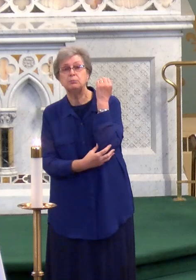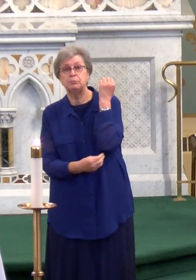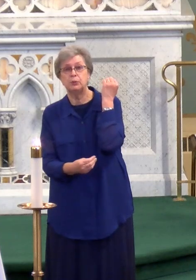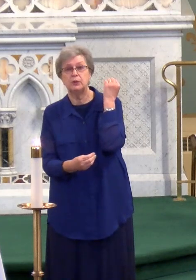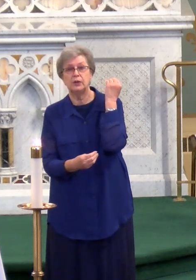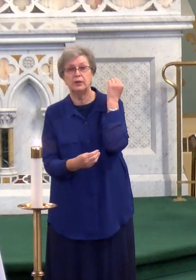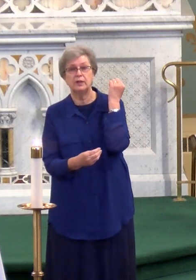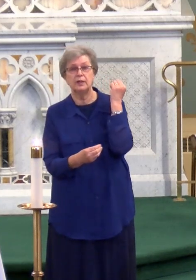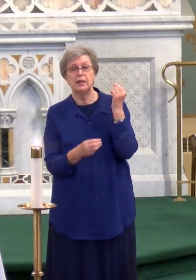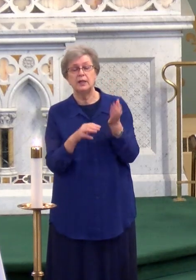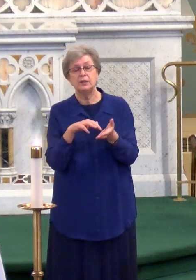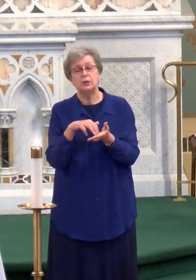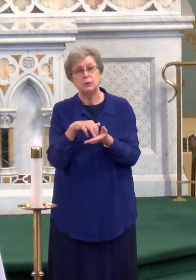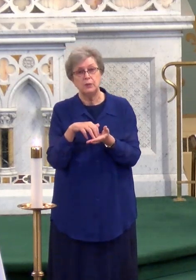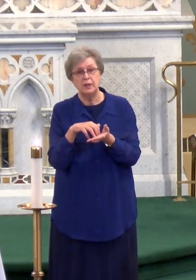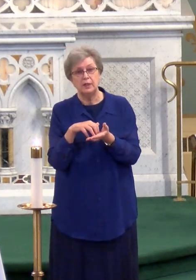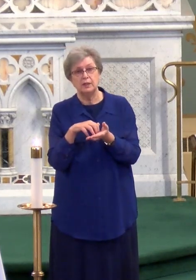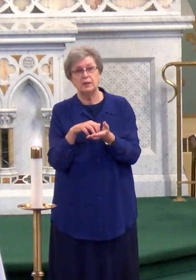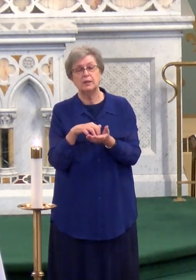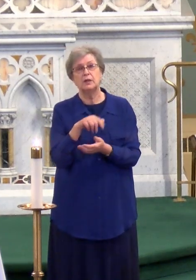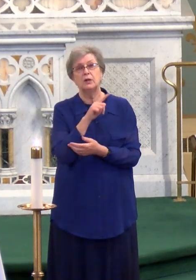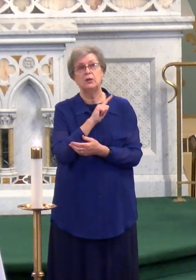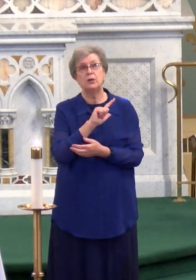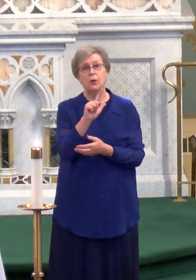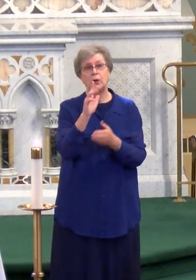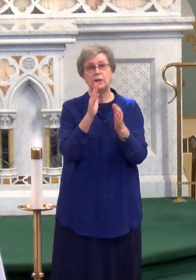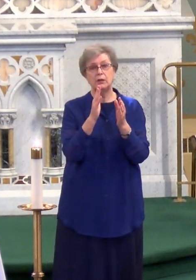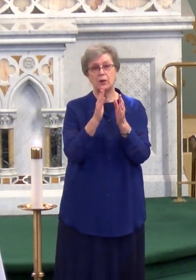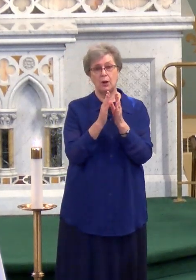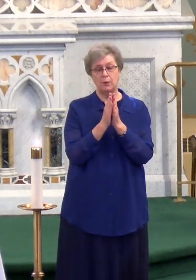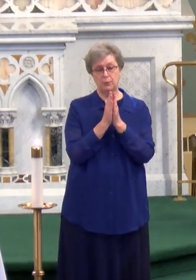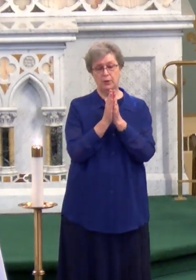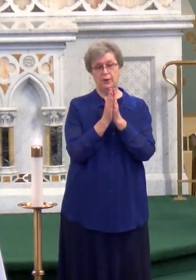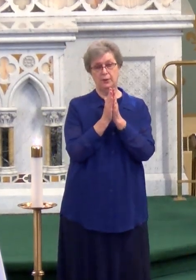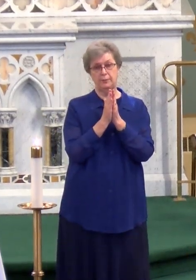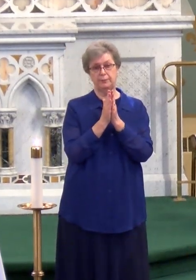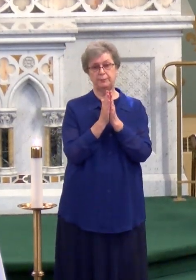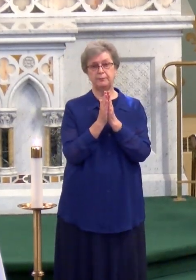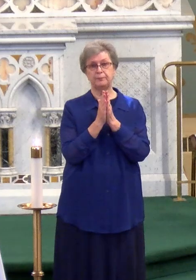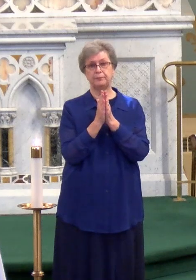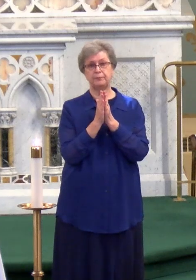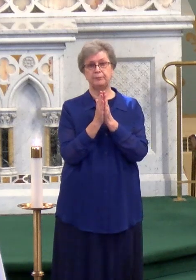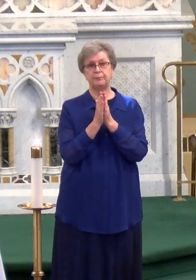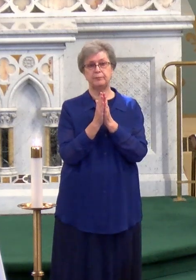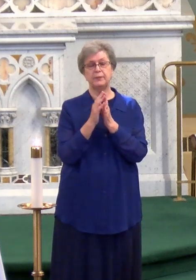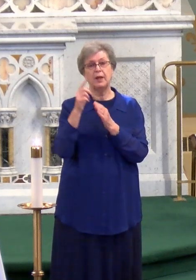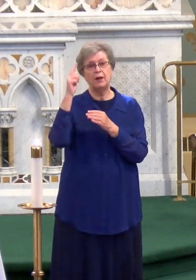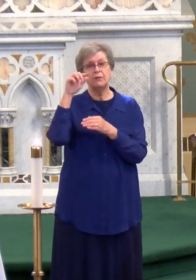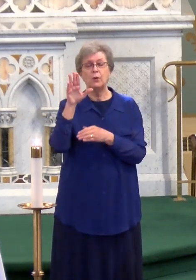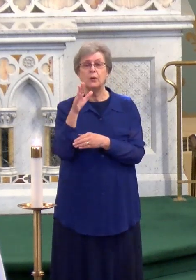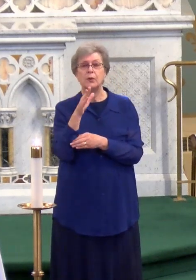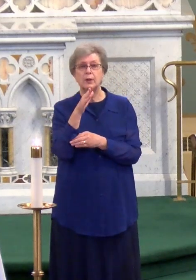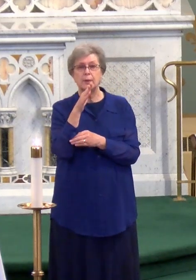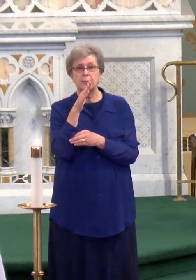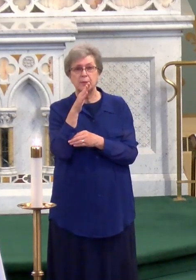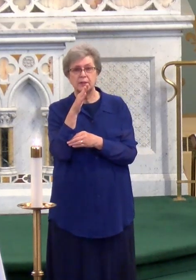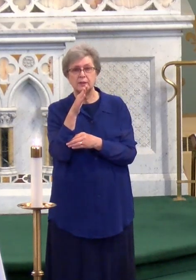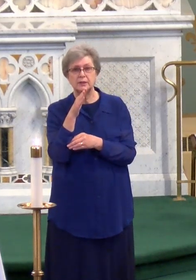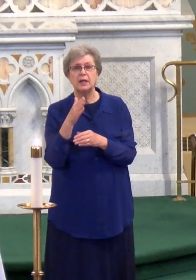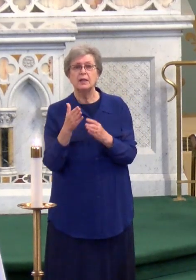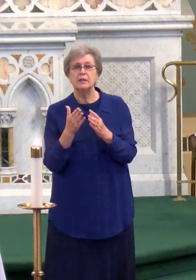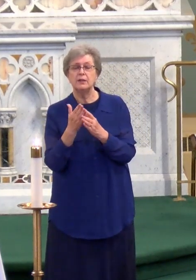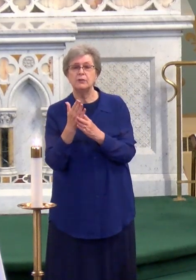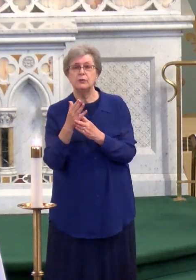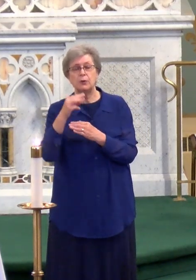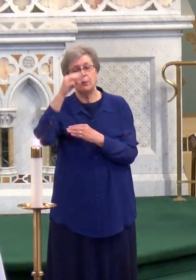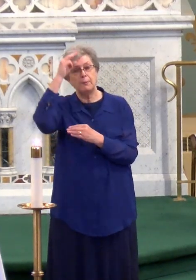the vulnerable, we pray to the Lord. Lord, hear our prayer. For mothers, that through the intercession